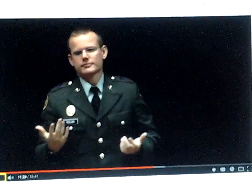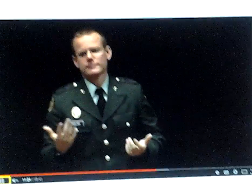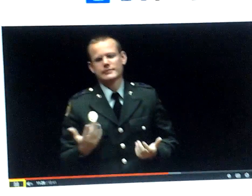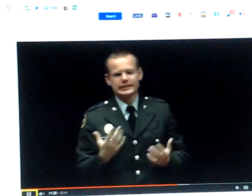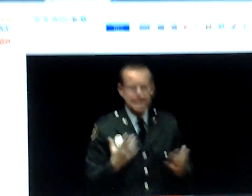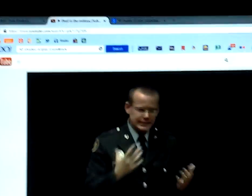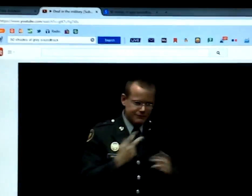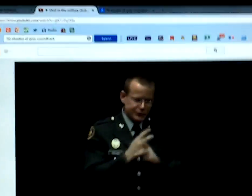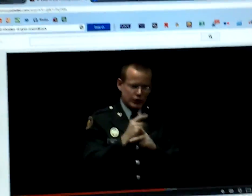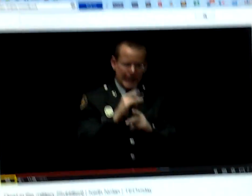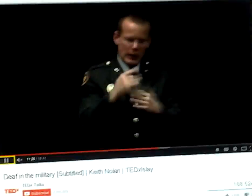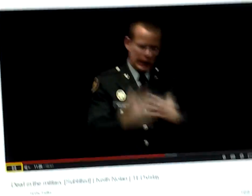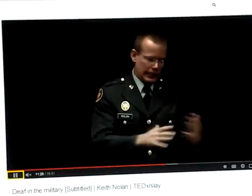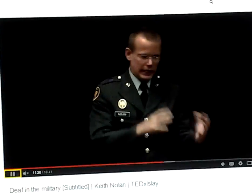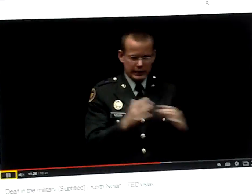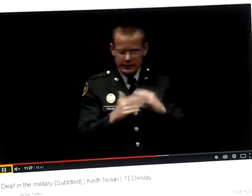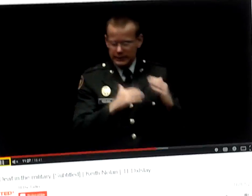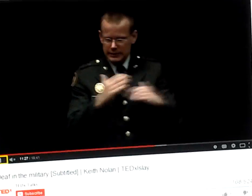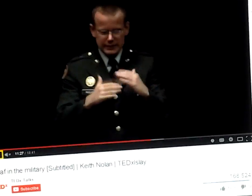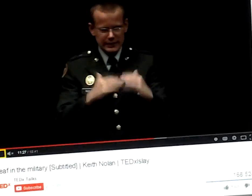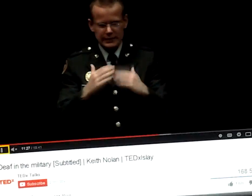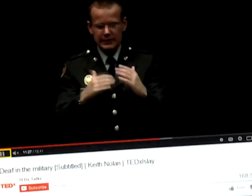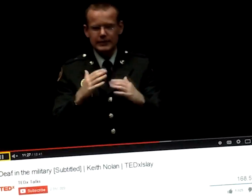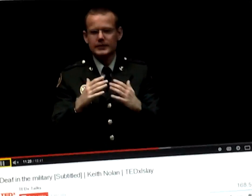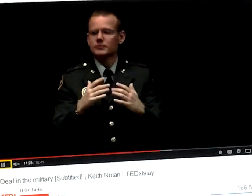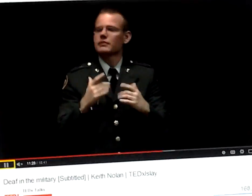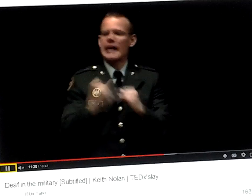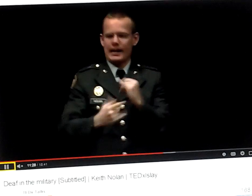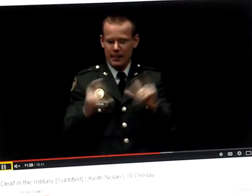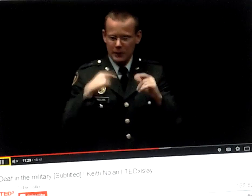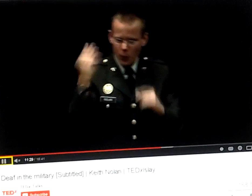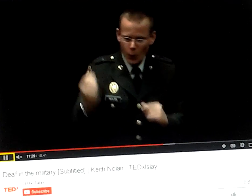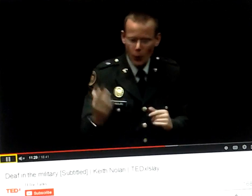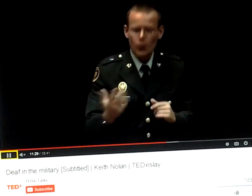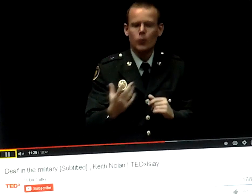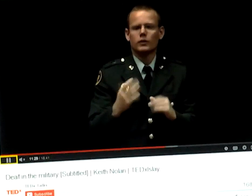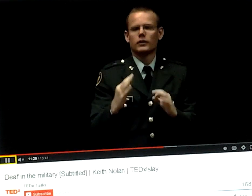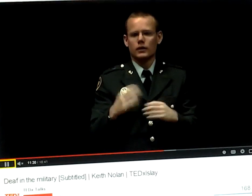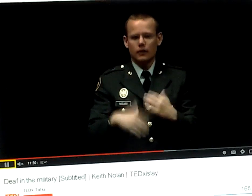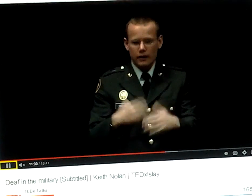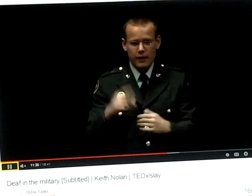So if you got hurt during training, it was your responsibility.